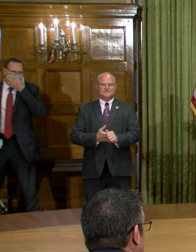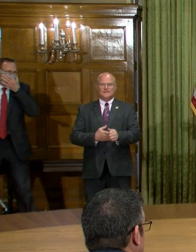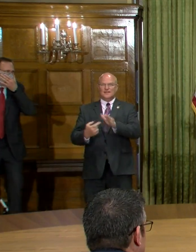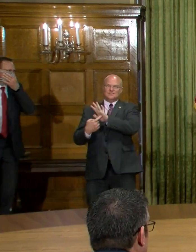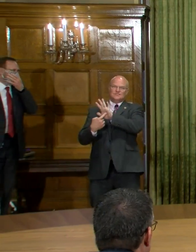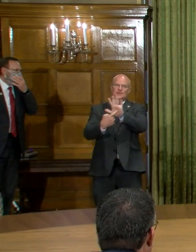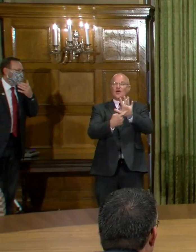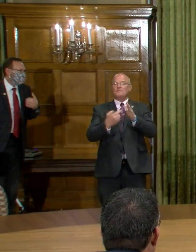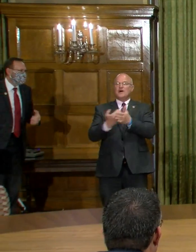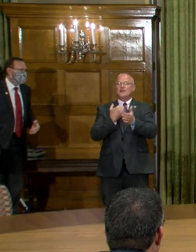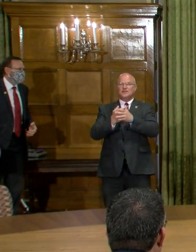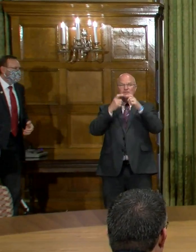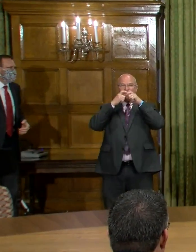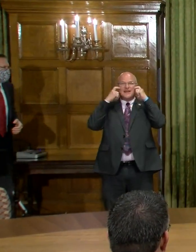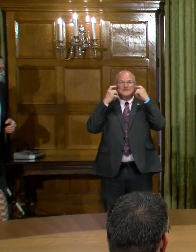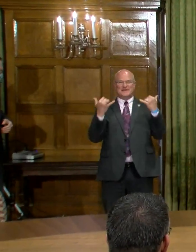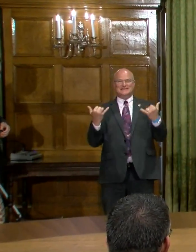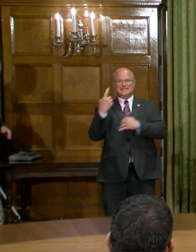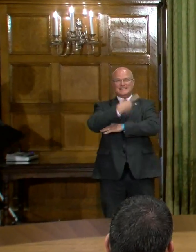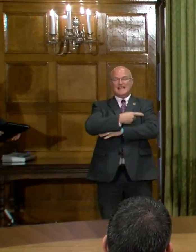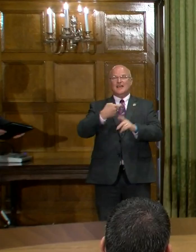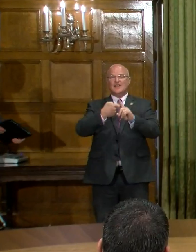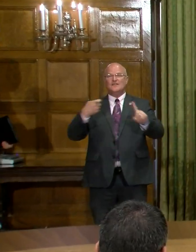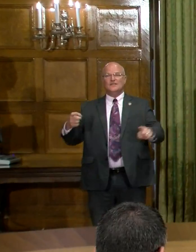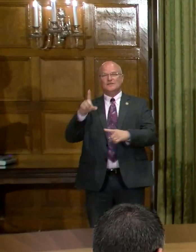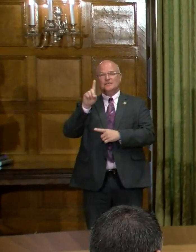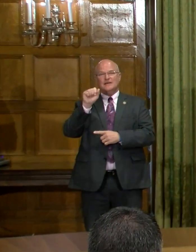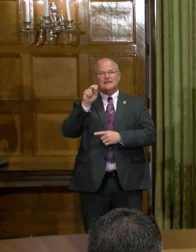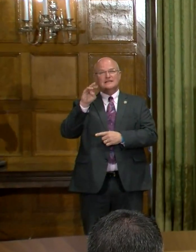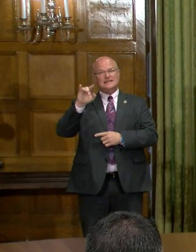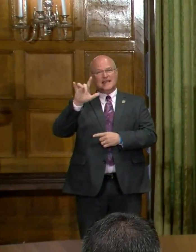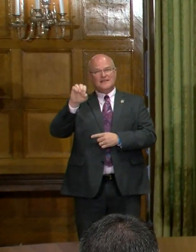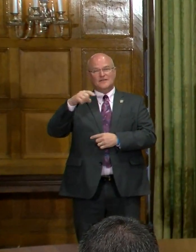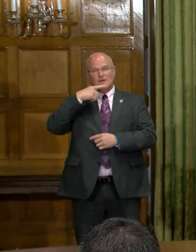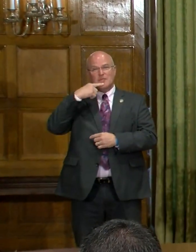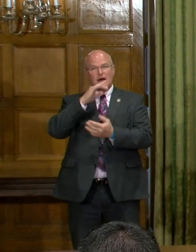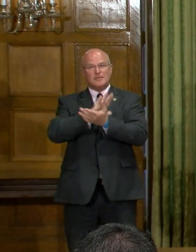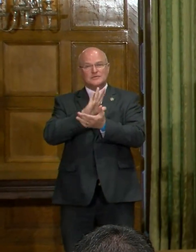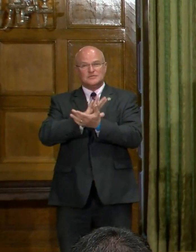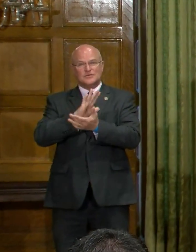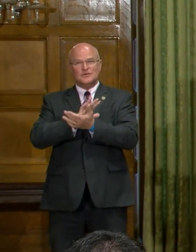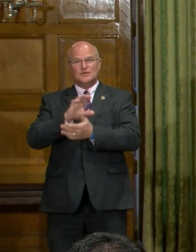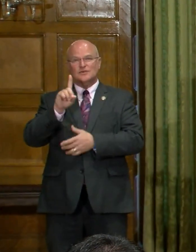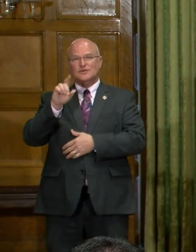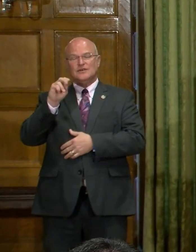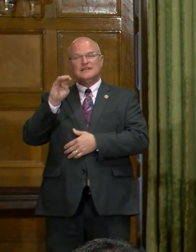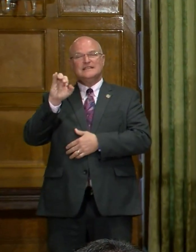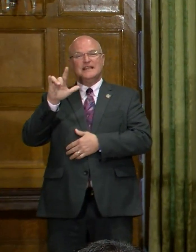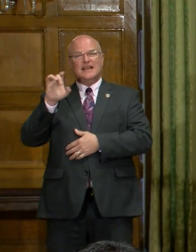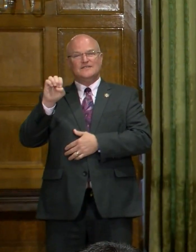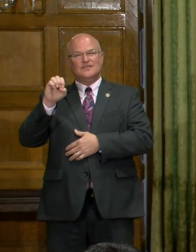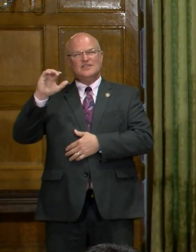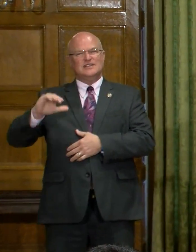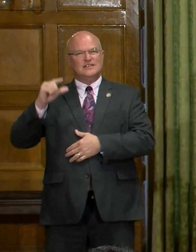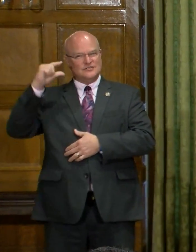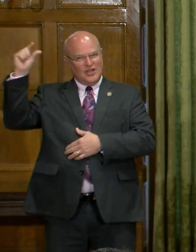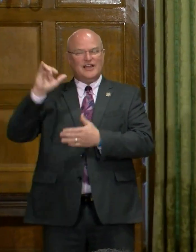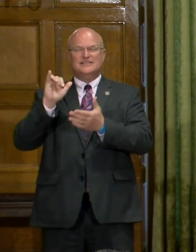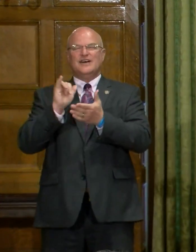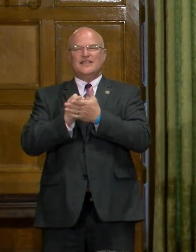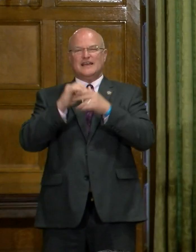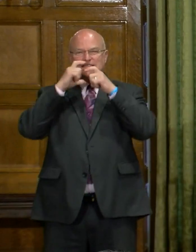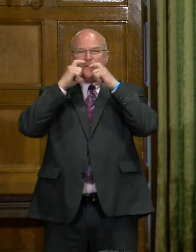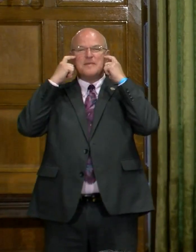I get to show off my new face mask today. This is from Danville Public Schools, the Danville Littlejohn. So that's